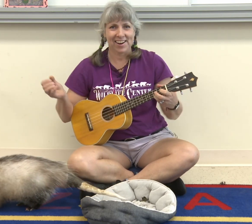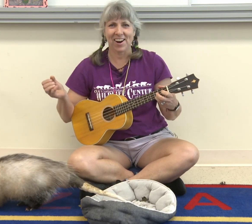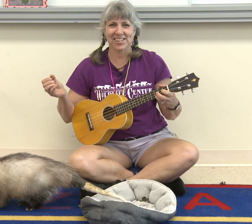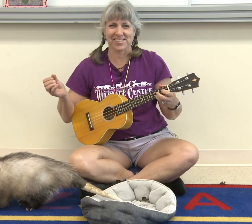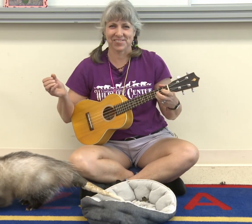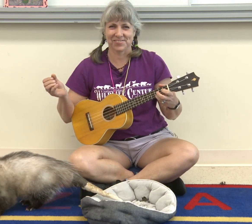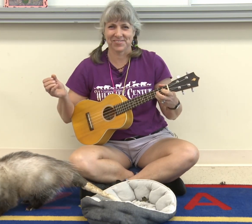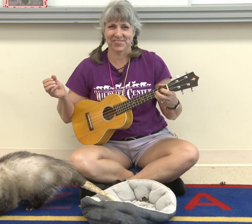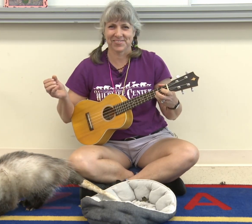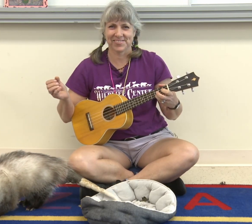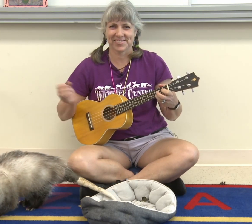Awesome.